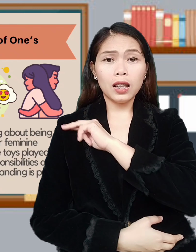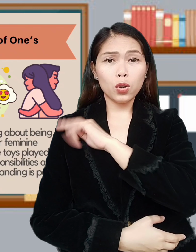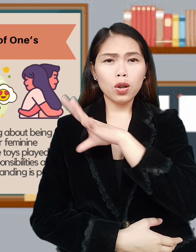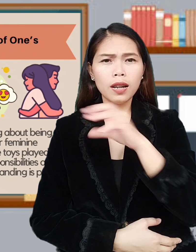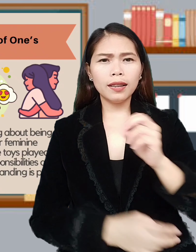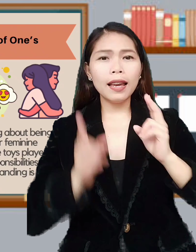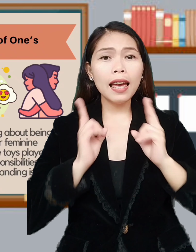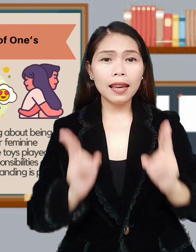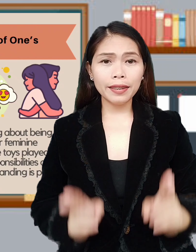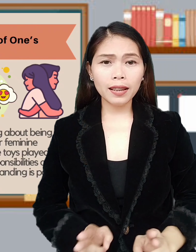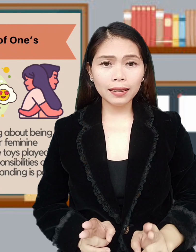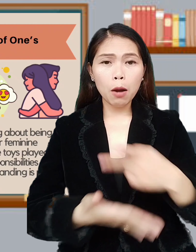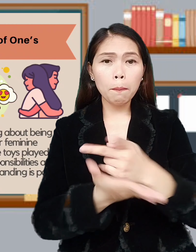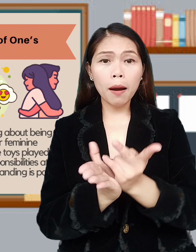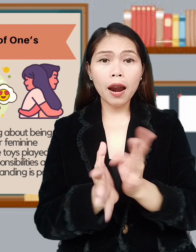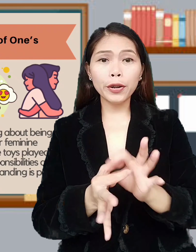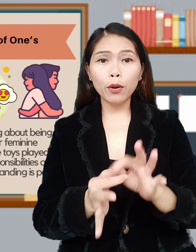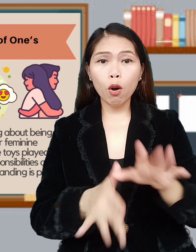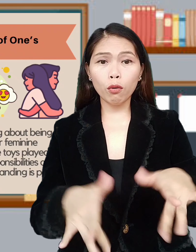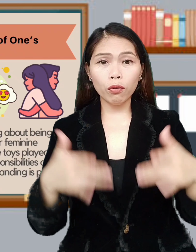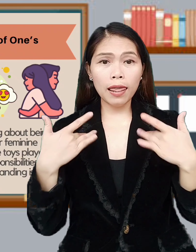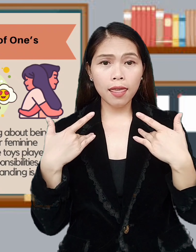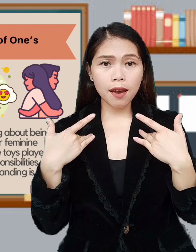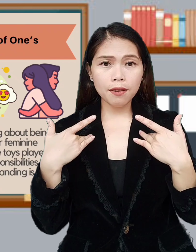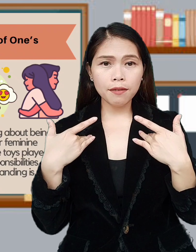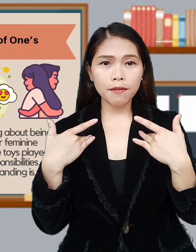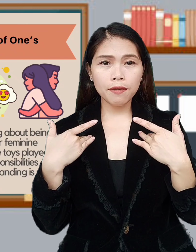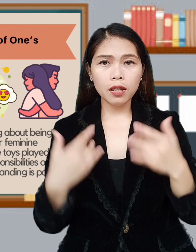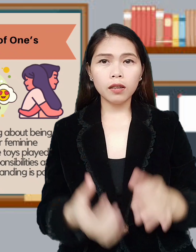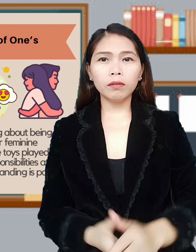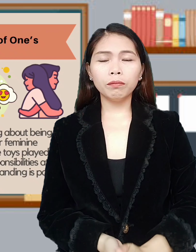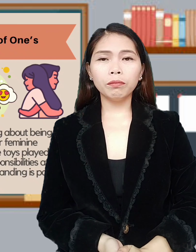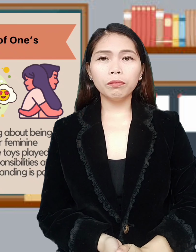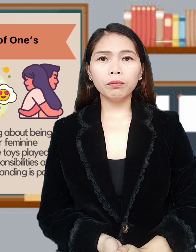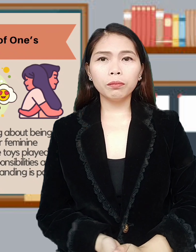Sexuality is a natural and healthy part of life.